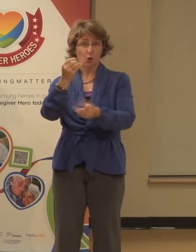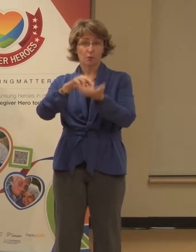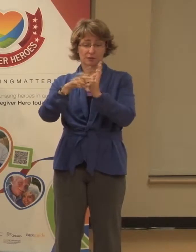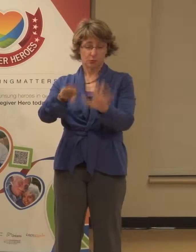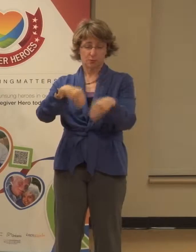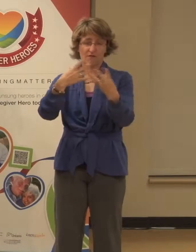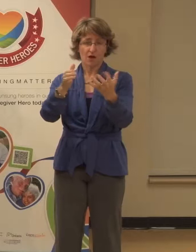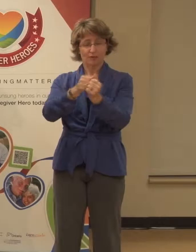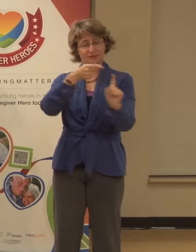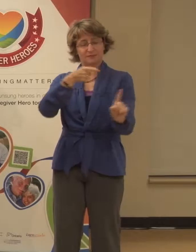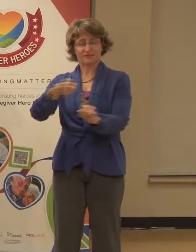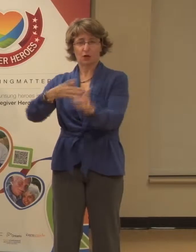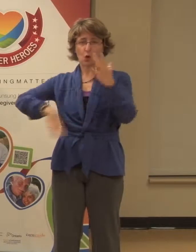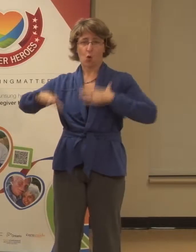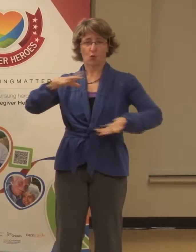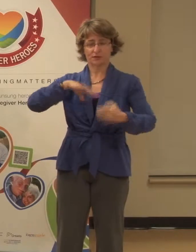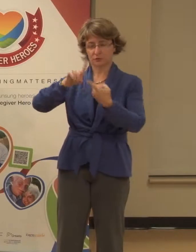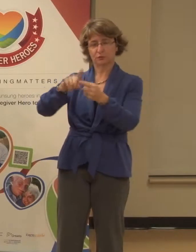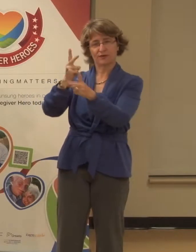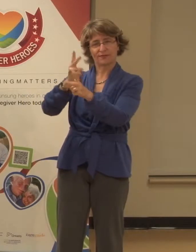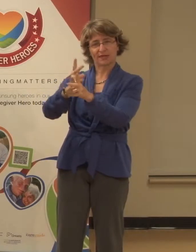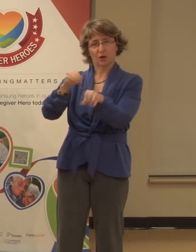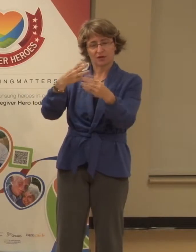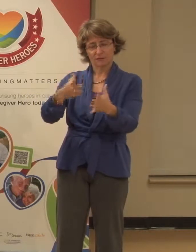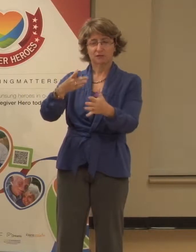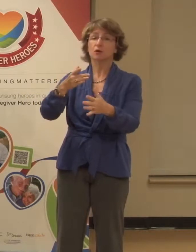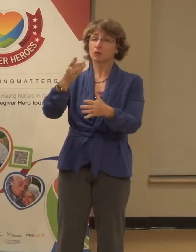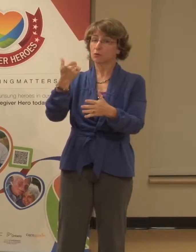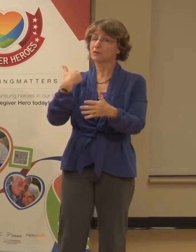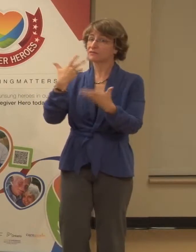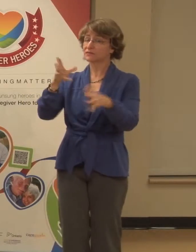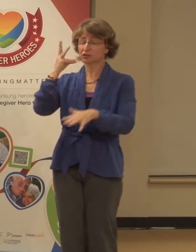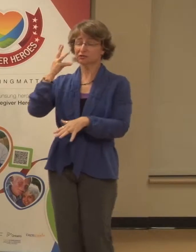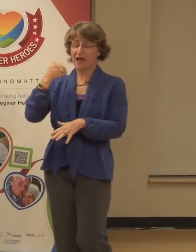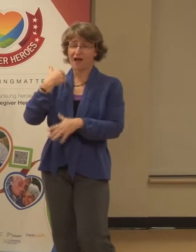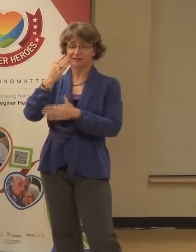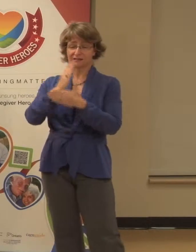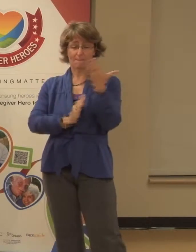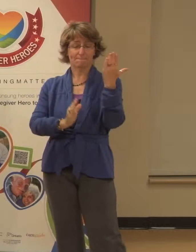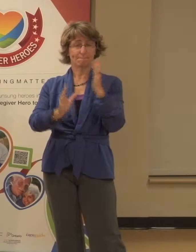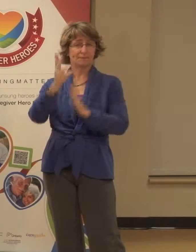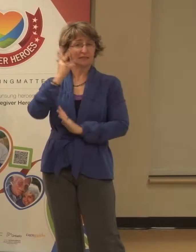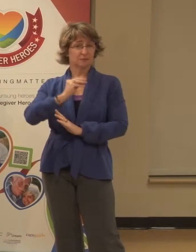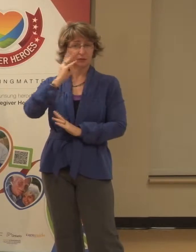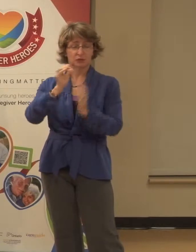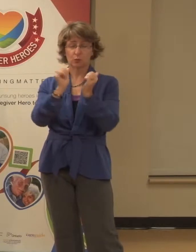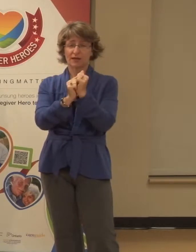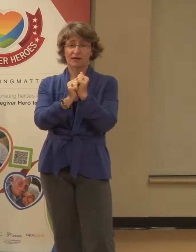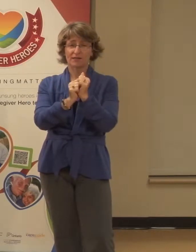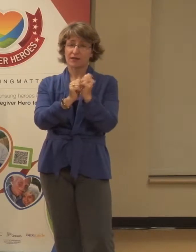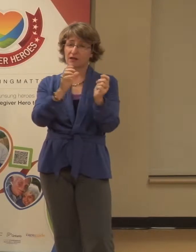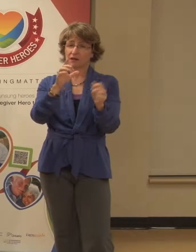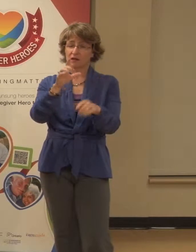with specific clothing, the caregivers. We've had incidents where there's some residents